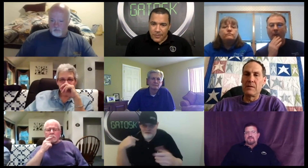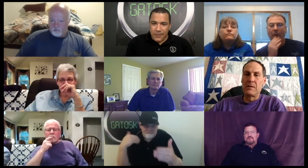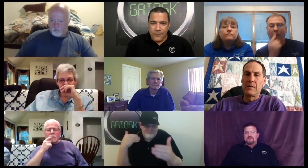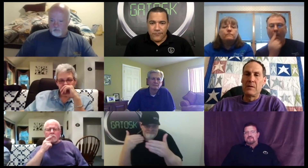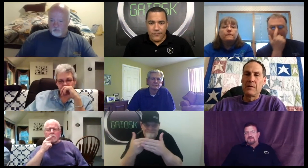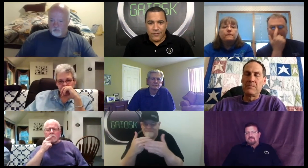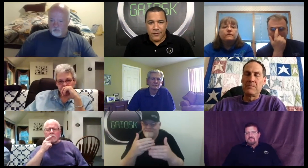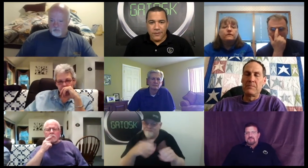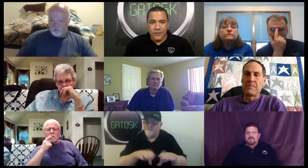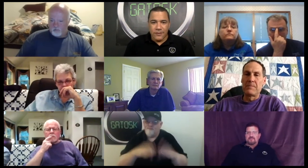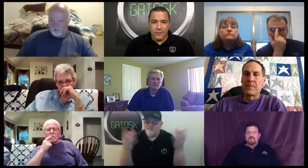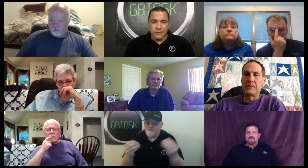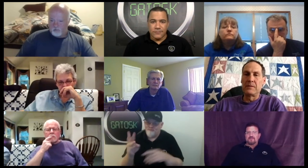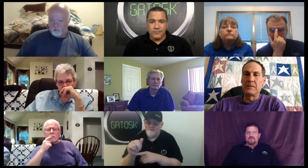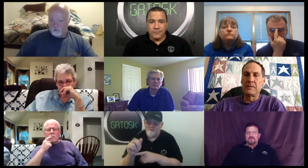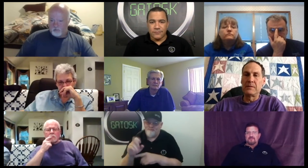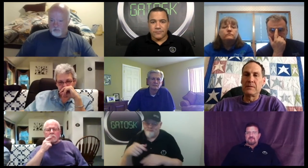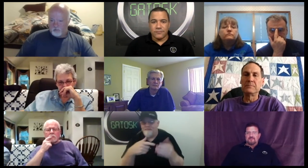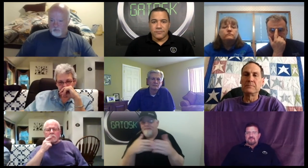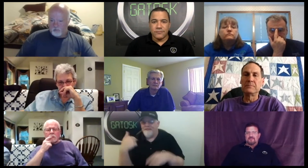Yeah, also as we get